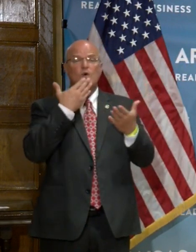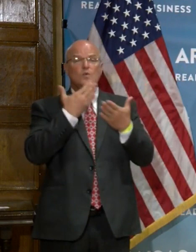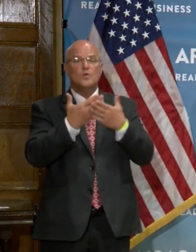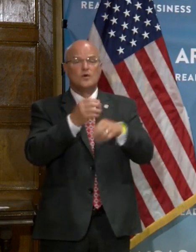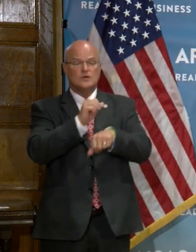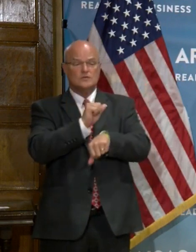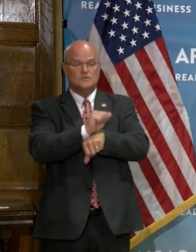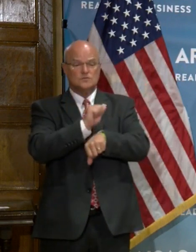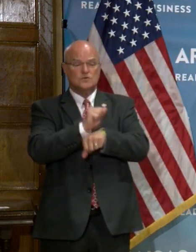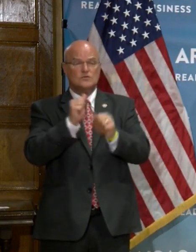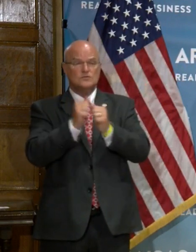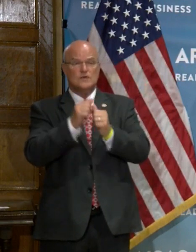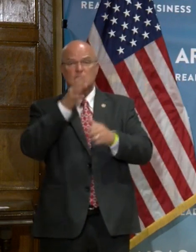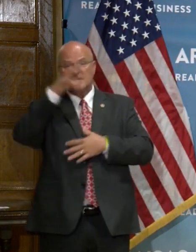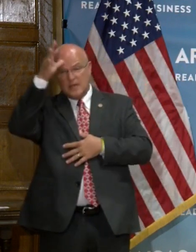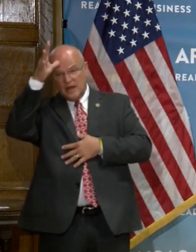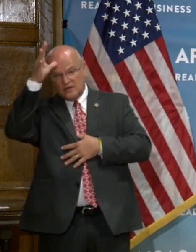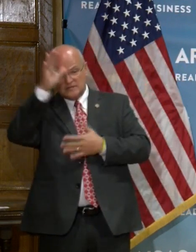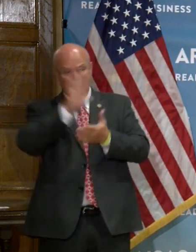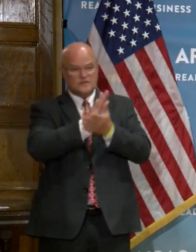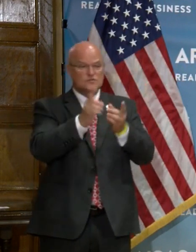parents, what works with the school districts.